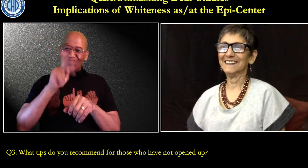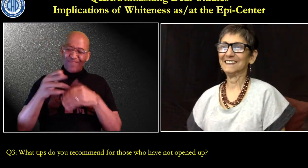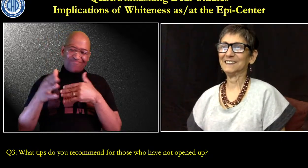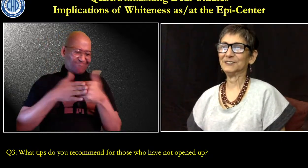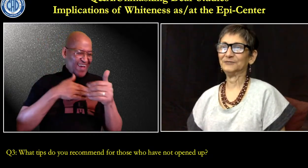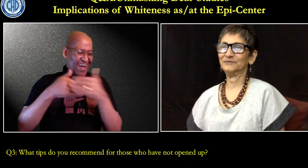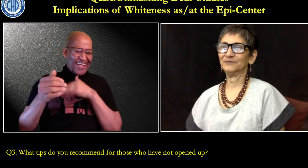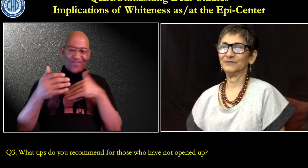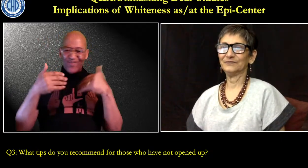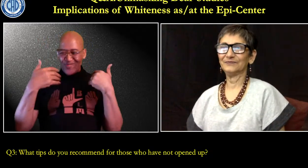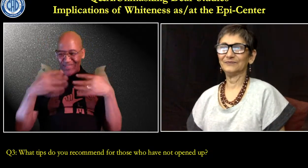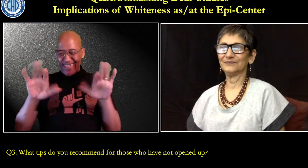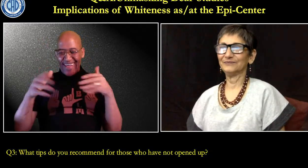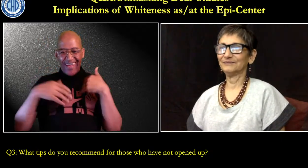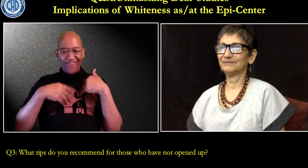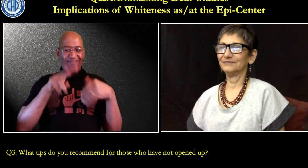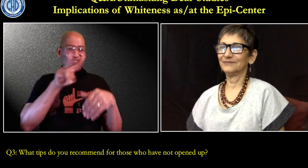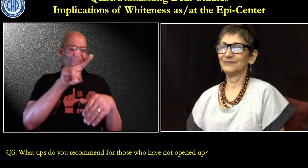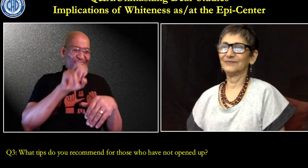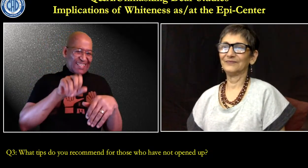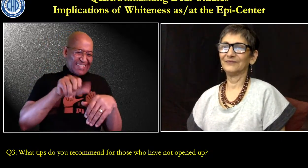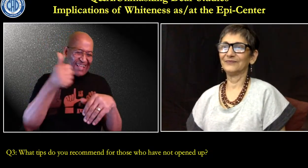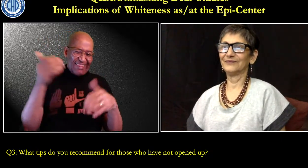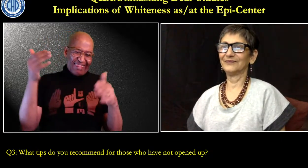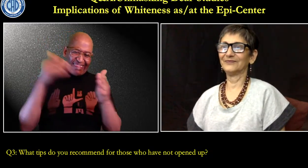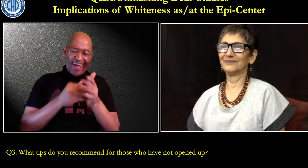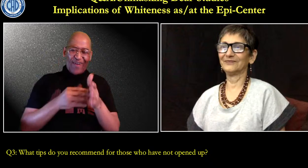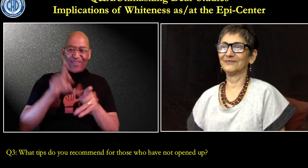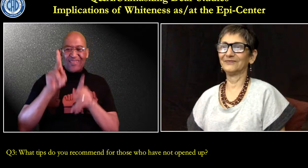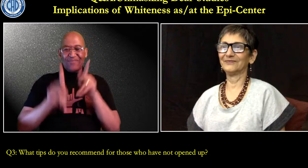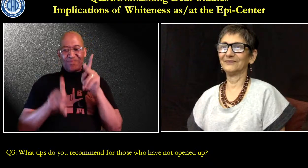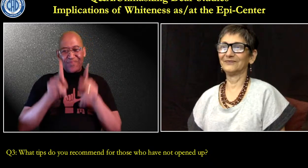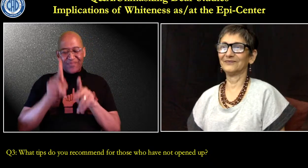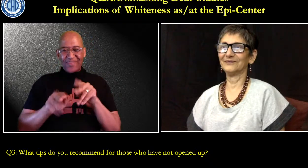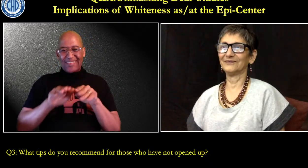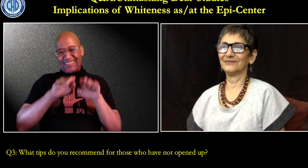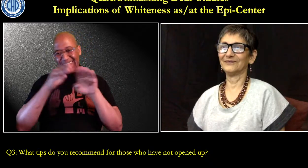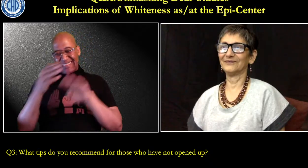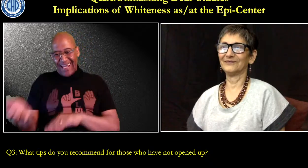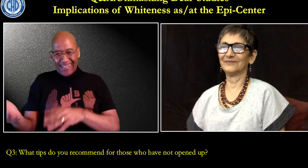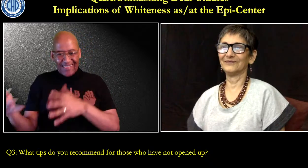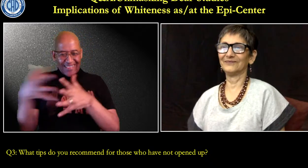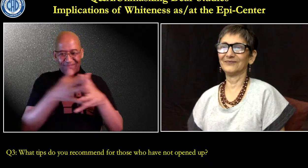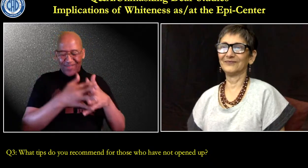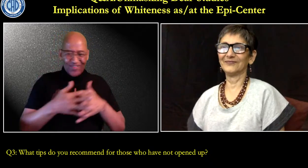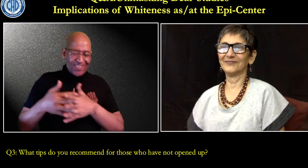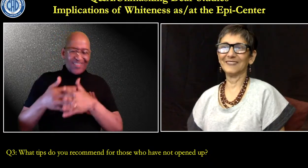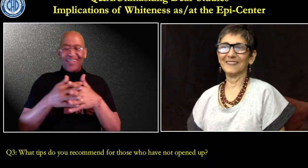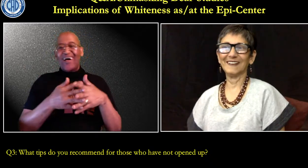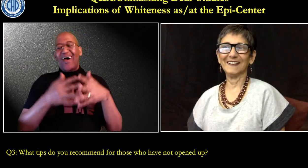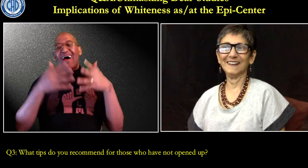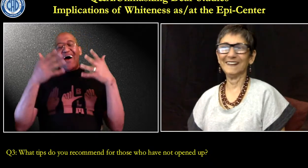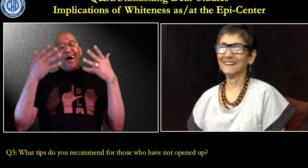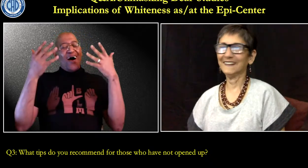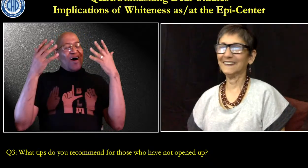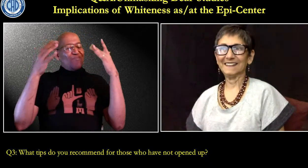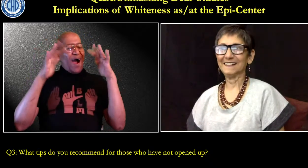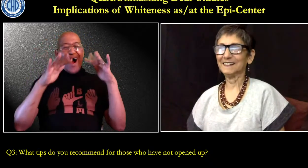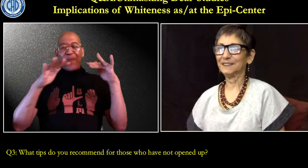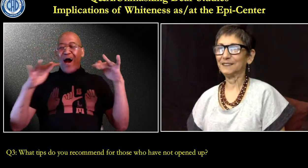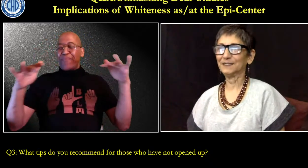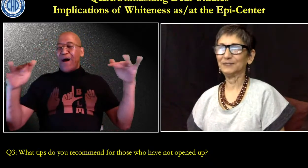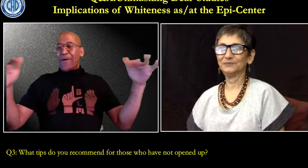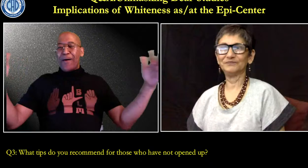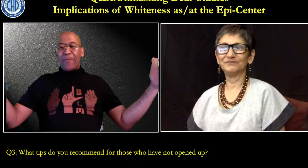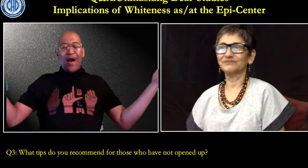Oh my goodness. Think about the people who have been stubborn and have voted for Trump and have literally all